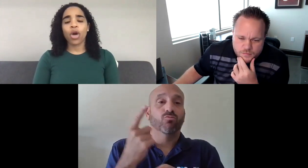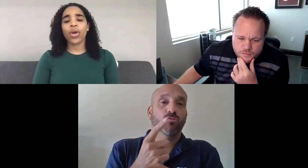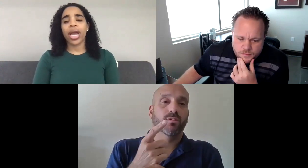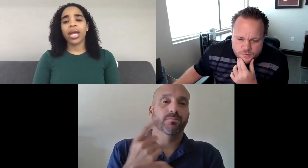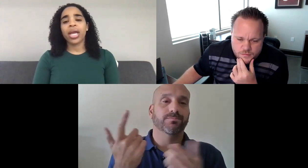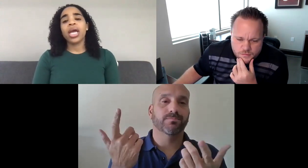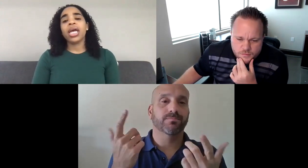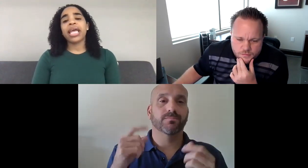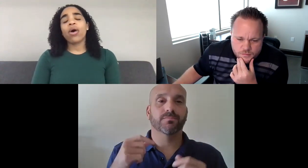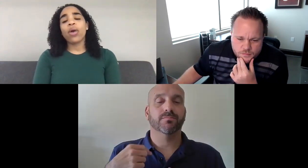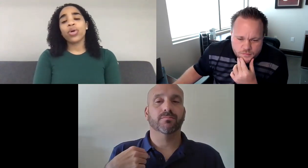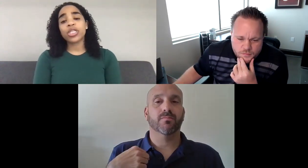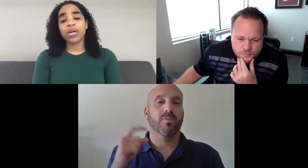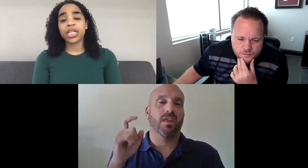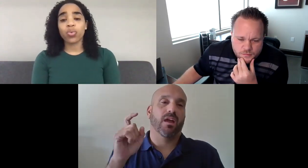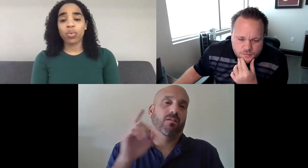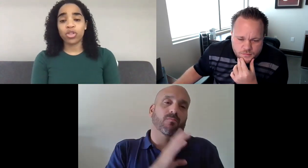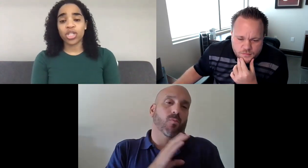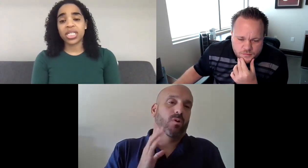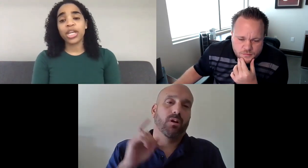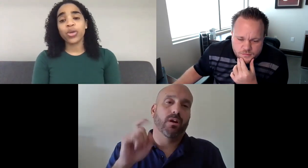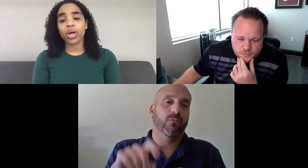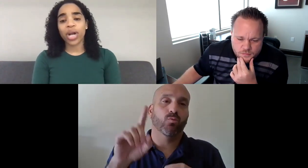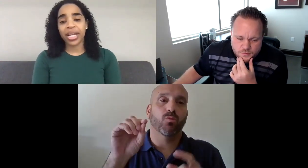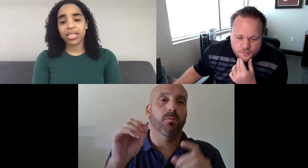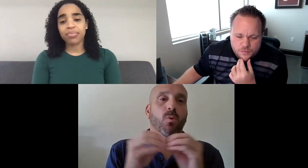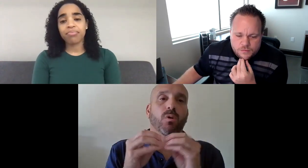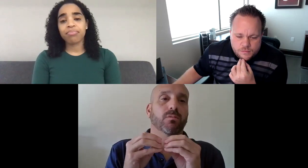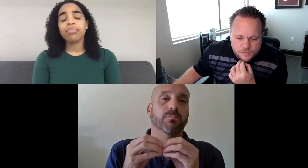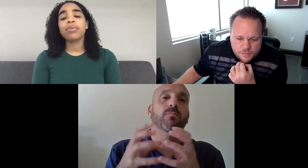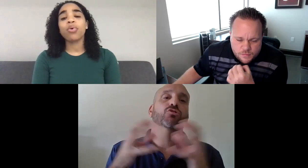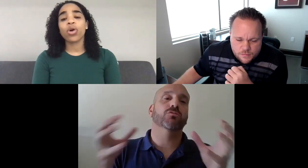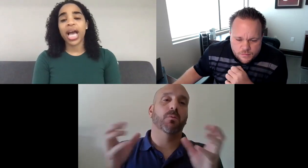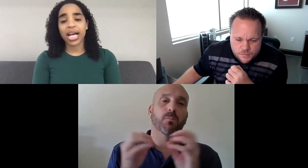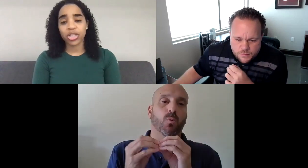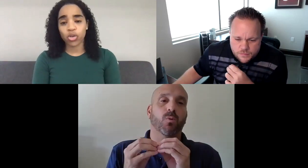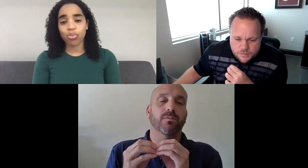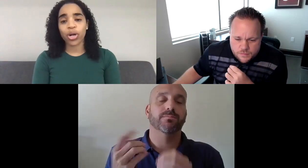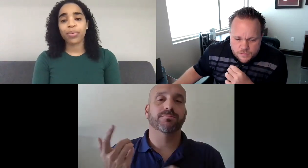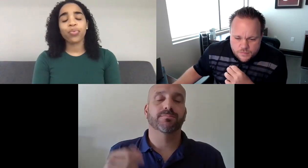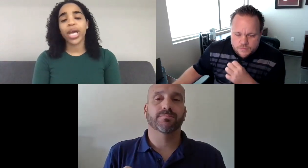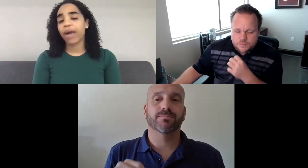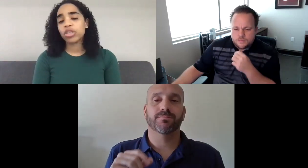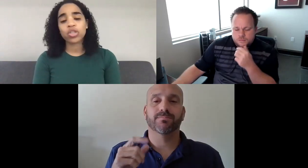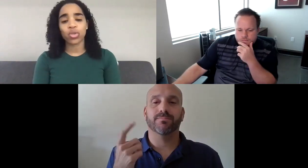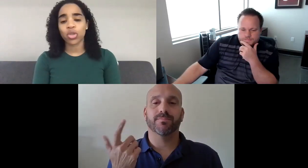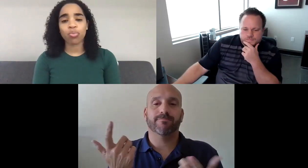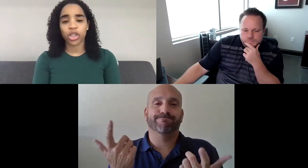Okay, now I want to respond to what was just said. You are right. The board has to do more. We have to do so much more.